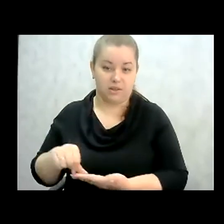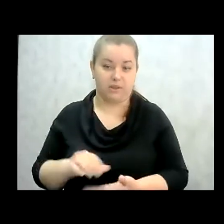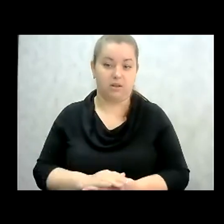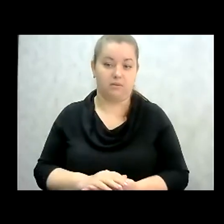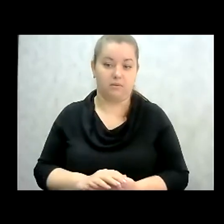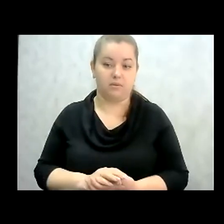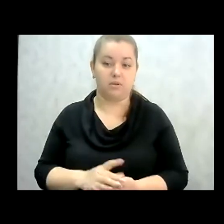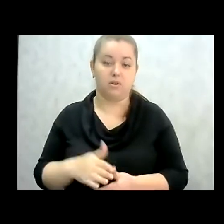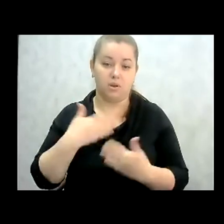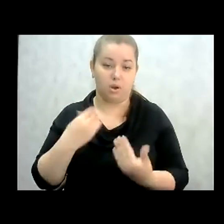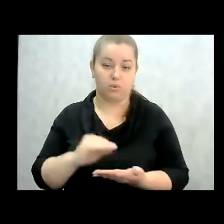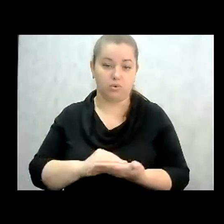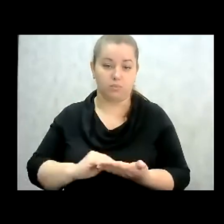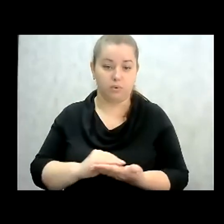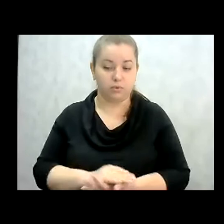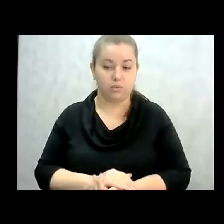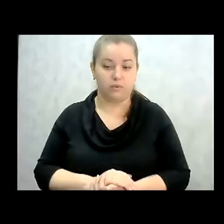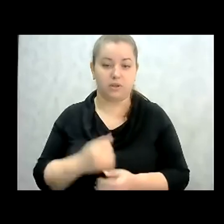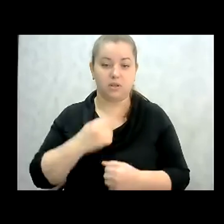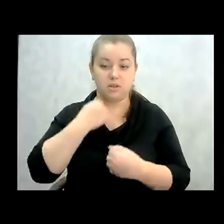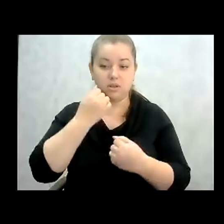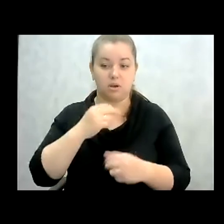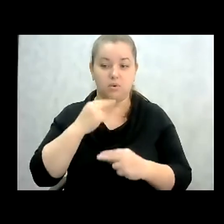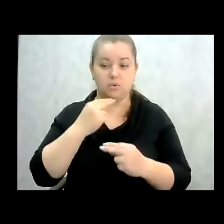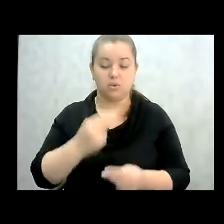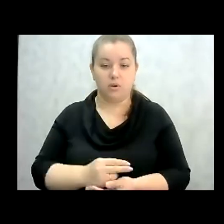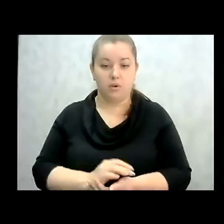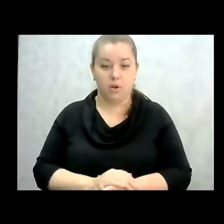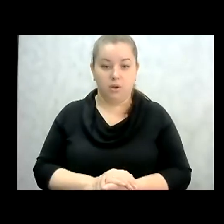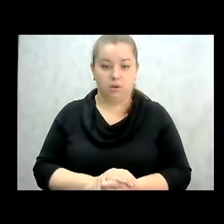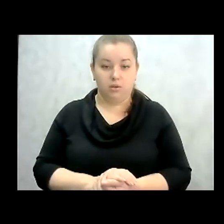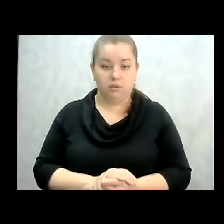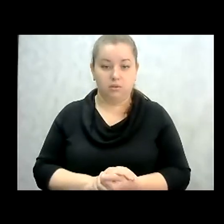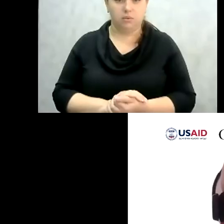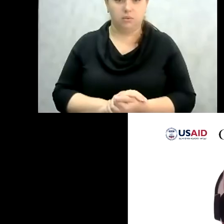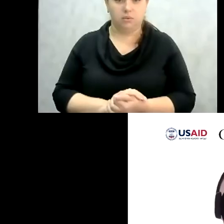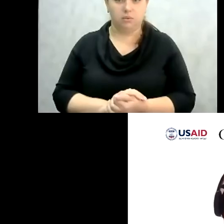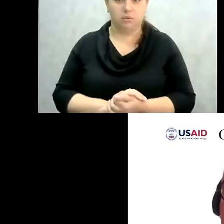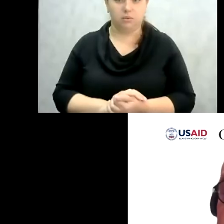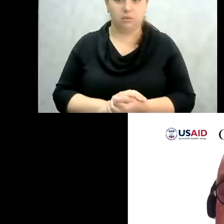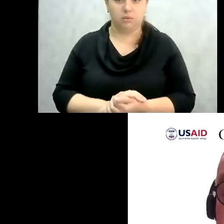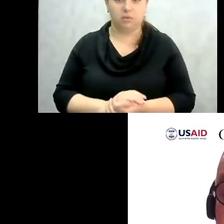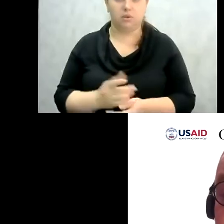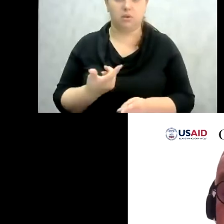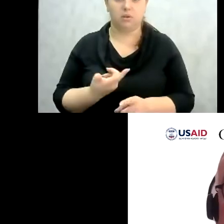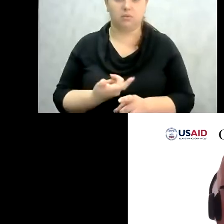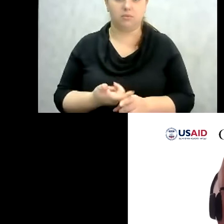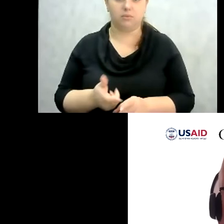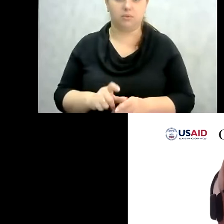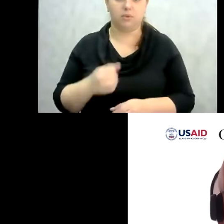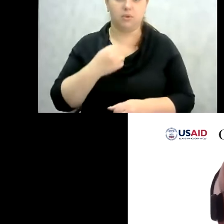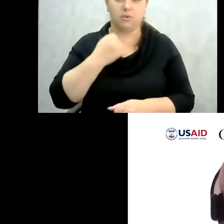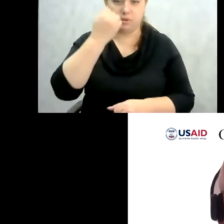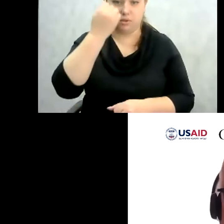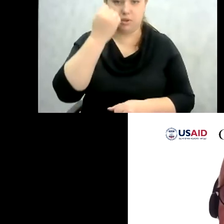I think that we'll cover very many matters. Thank you for your attention. And I should say that we are still